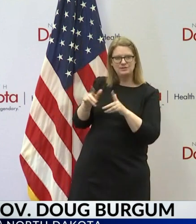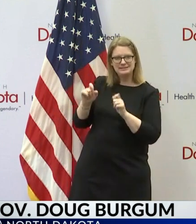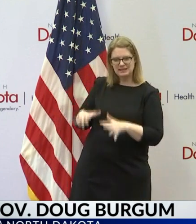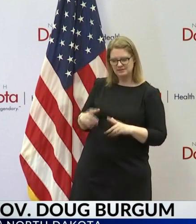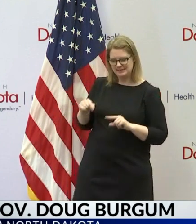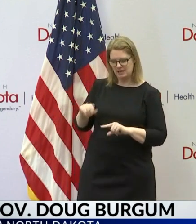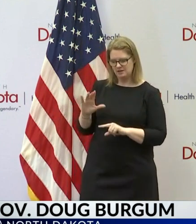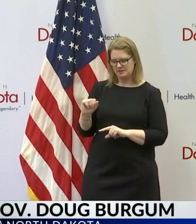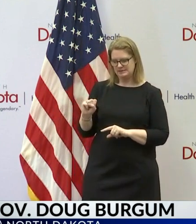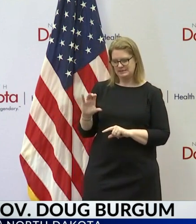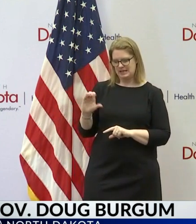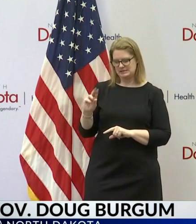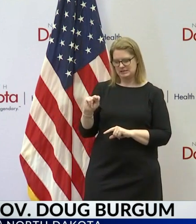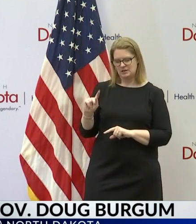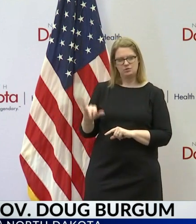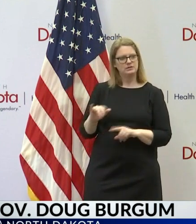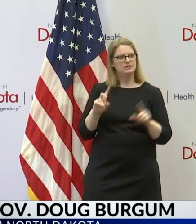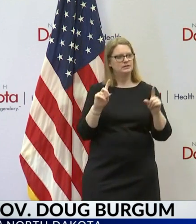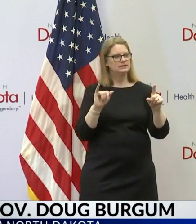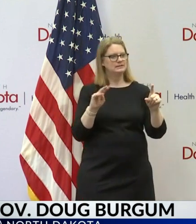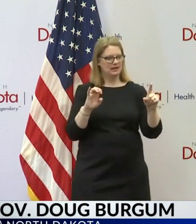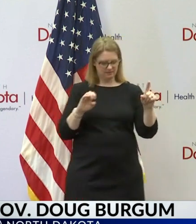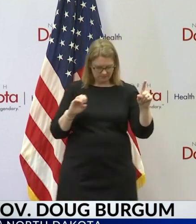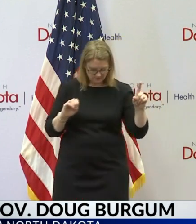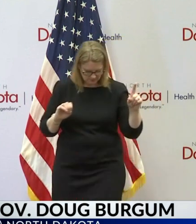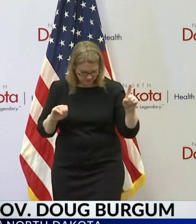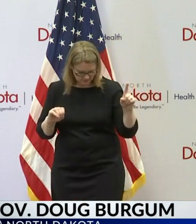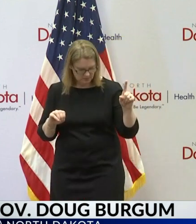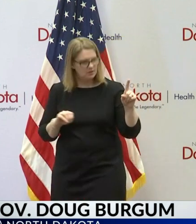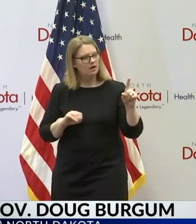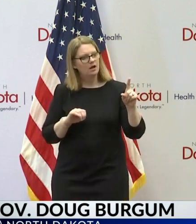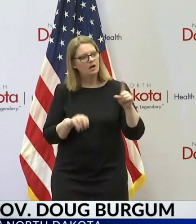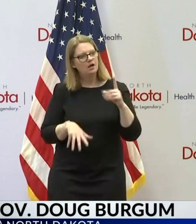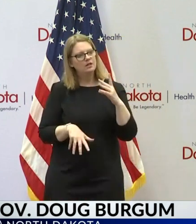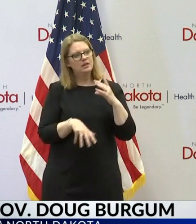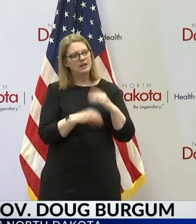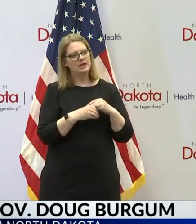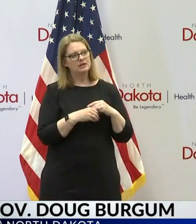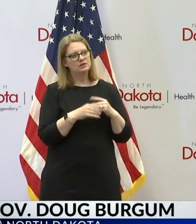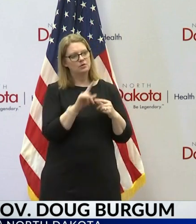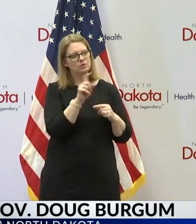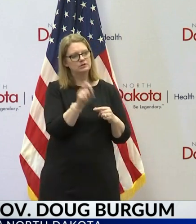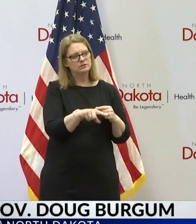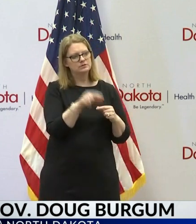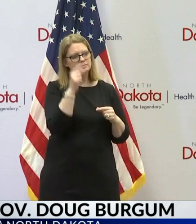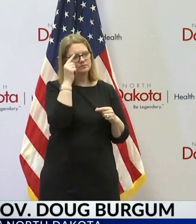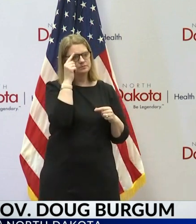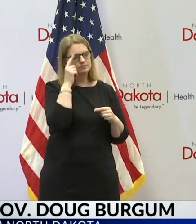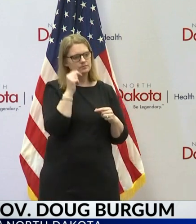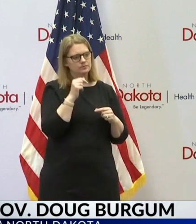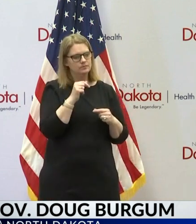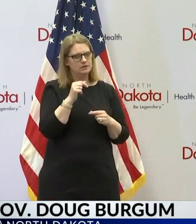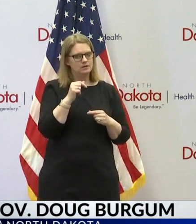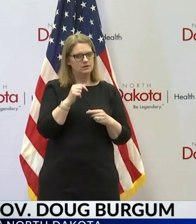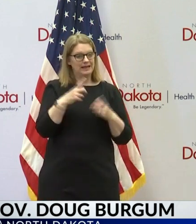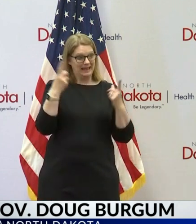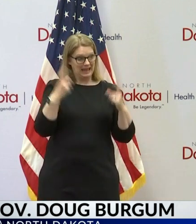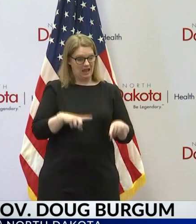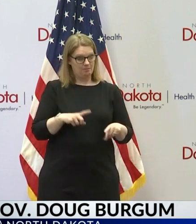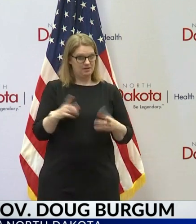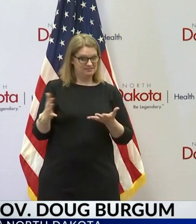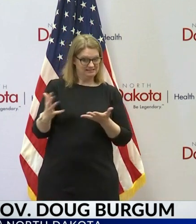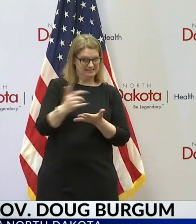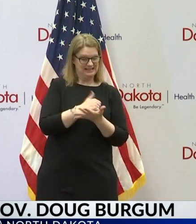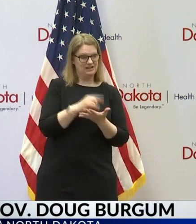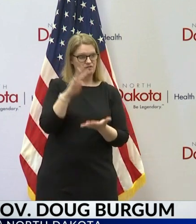means Cass County. Dave? To follow up on the same thread, If you get to 4,000 or 6,000 tests in North